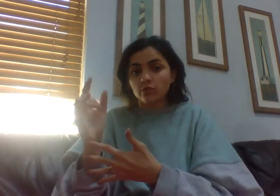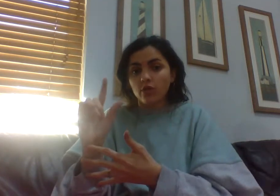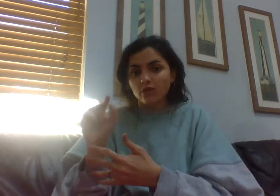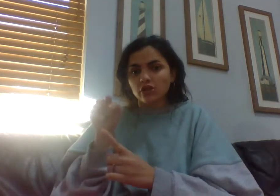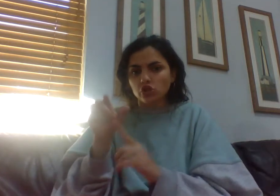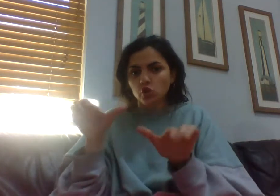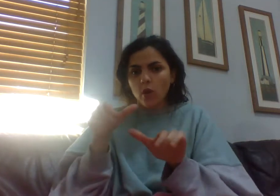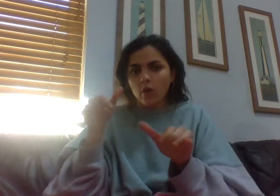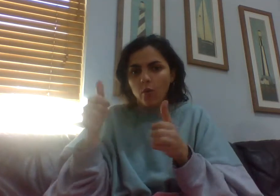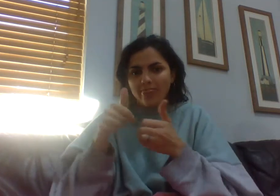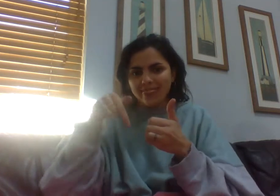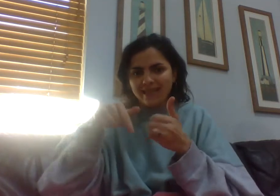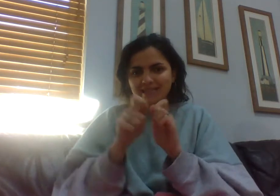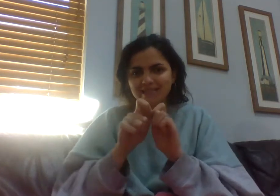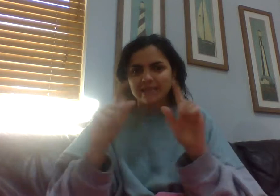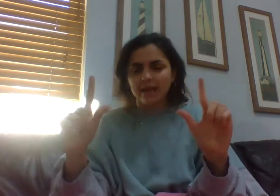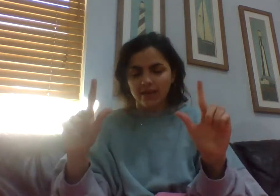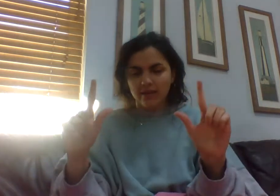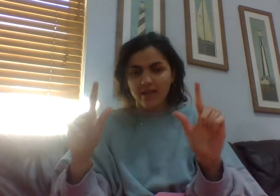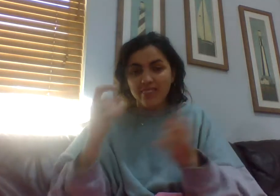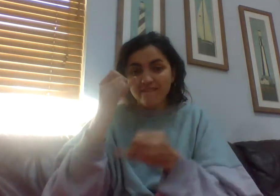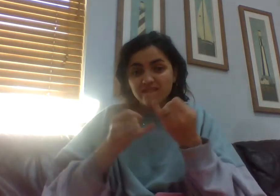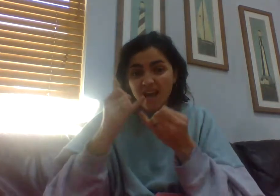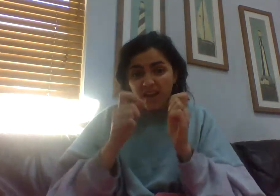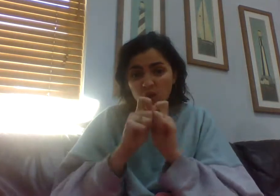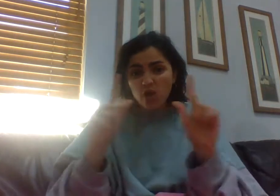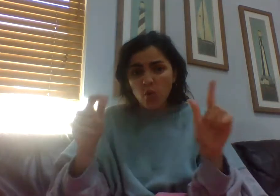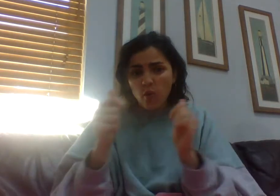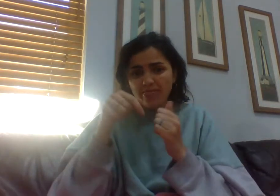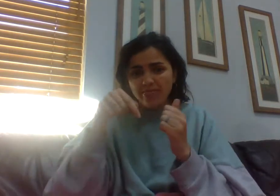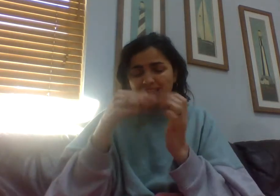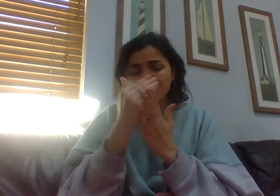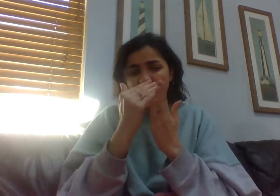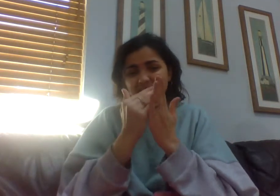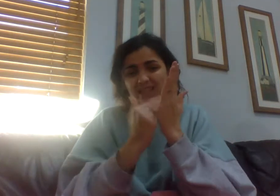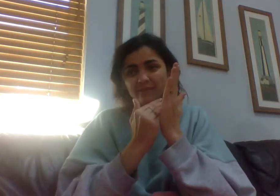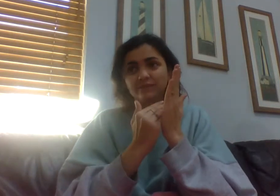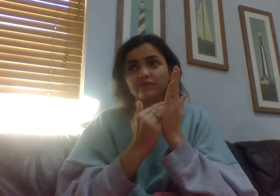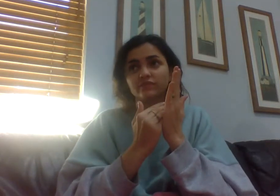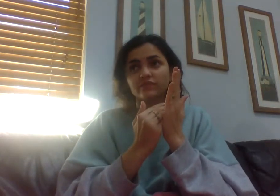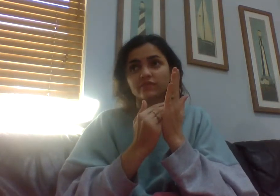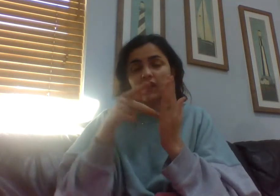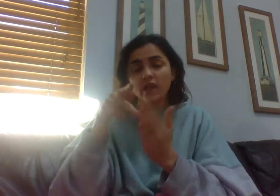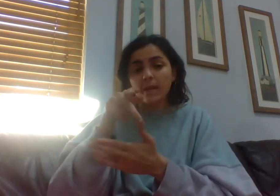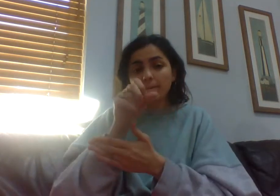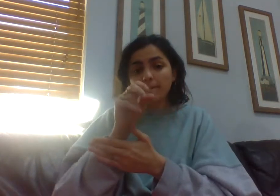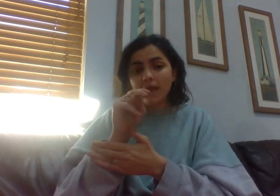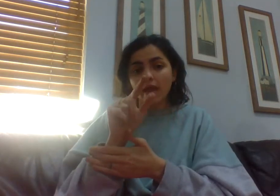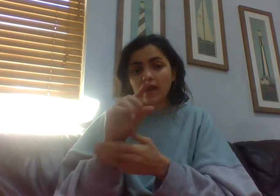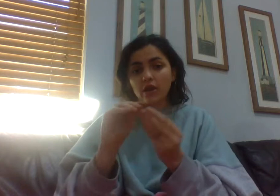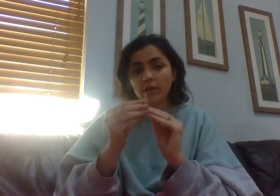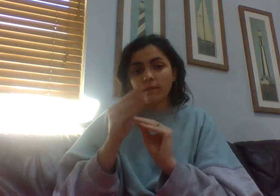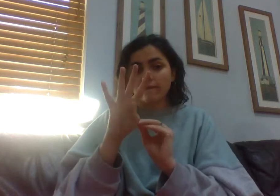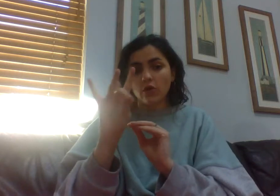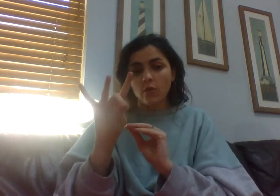final scene in this lesson, this is panel number 48, and we've entered into the room of